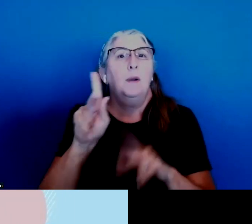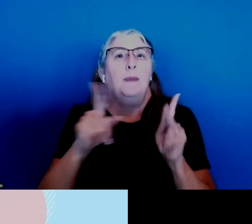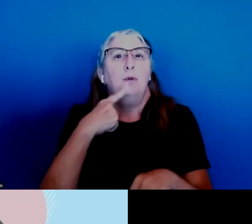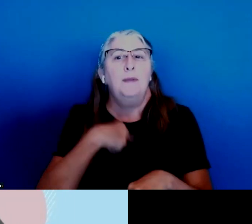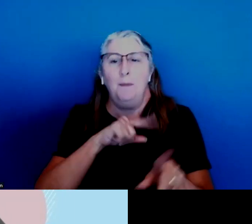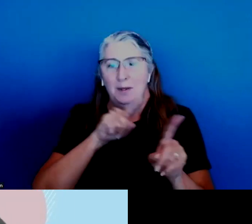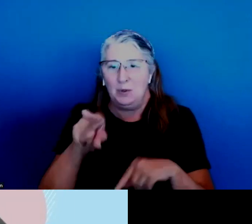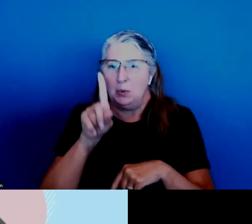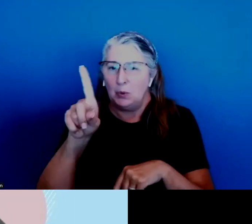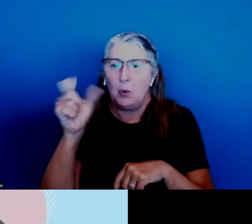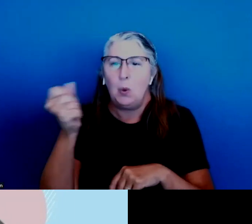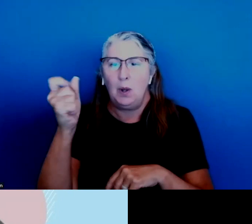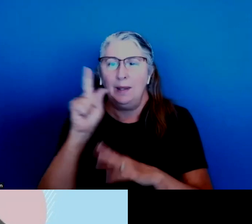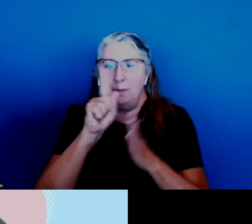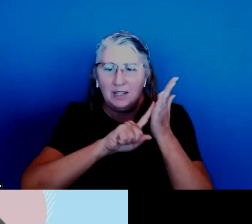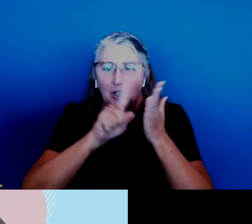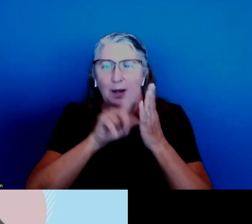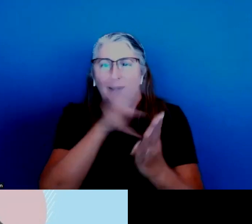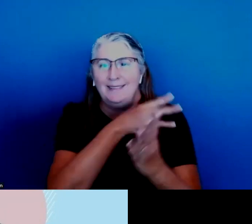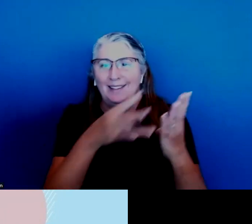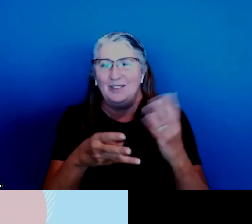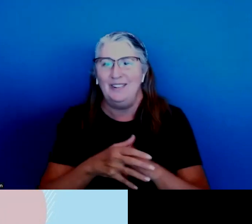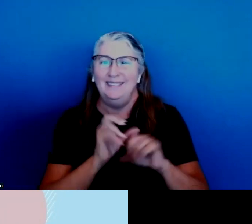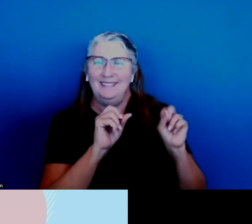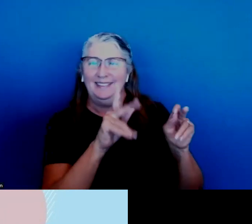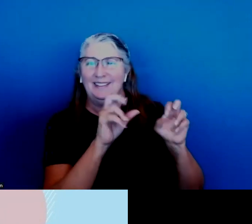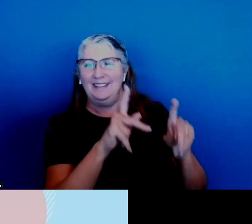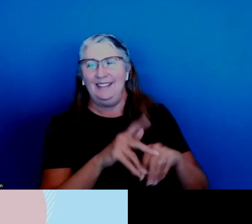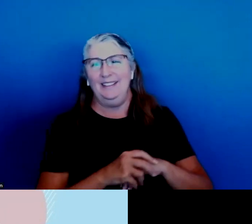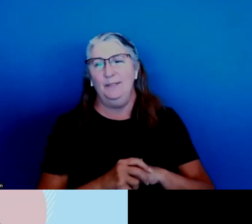okay. Hang on, I'm looking at my schedule. Okay.